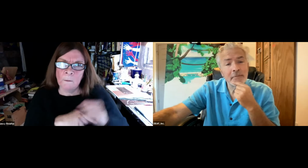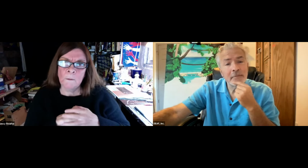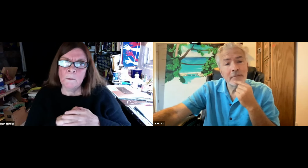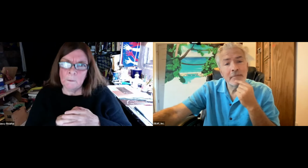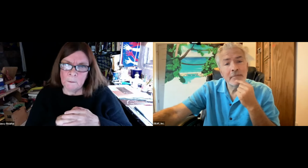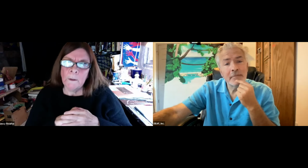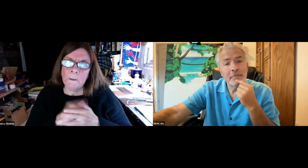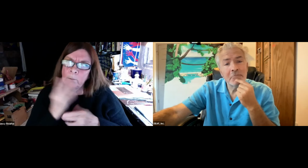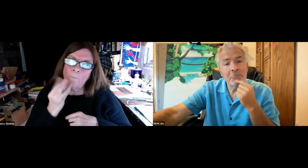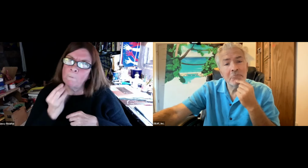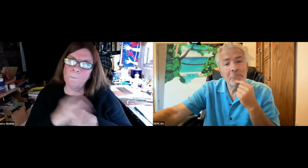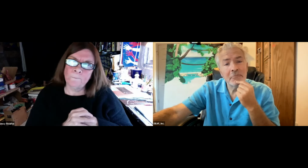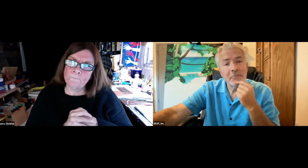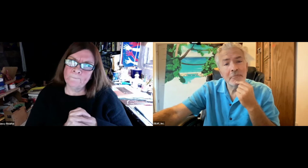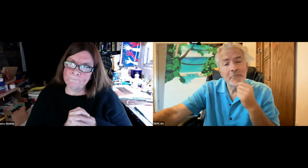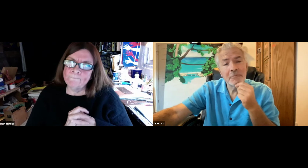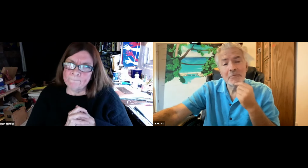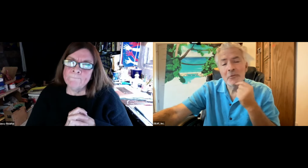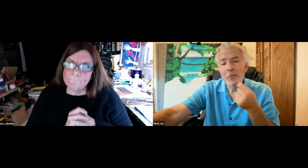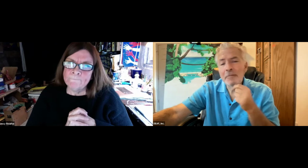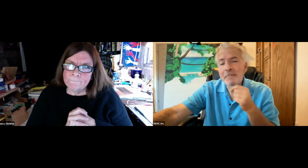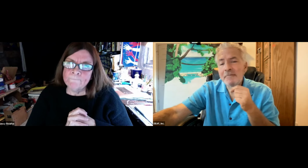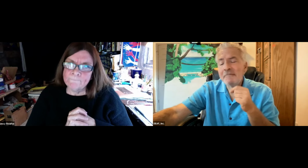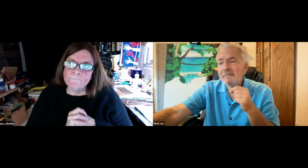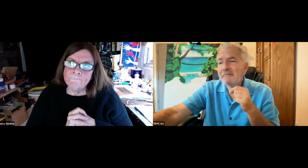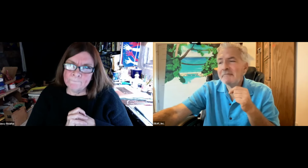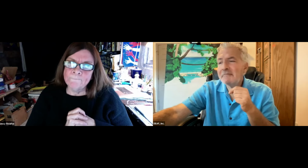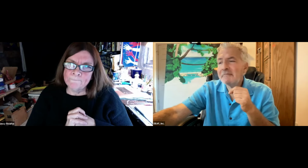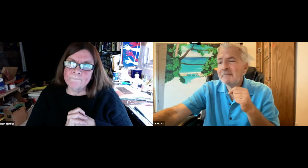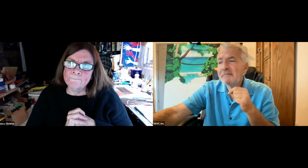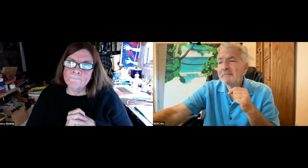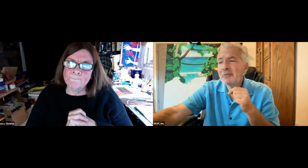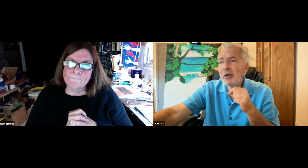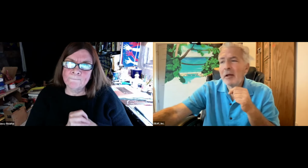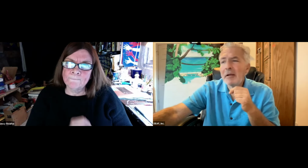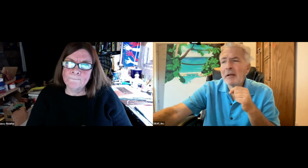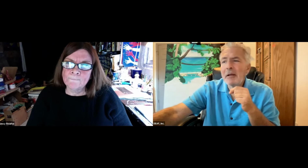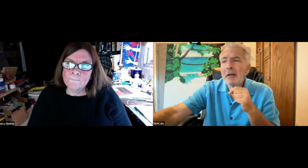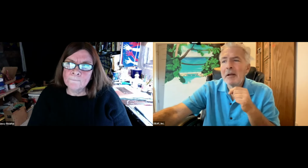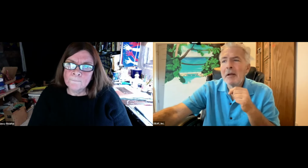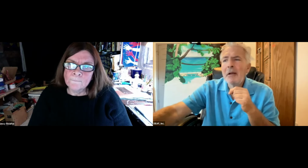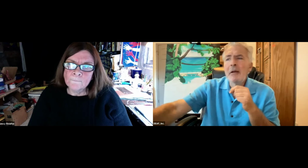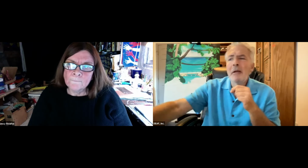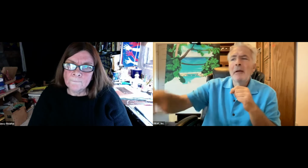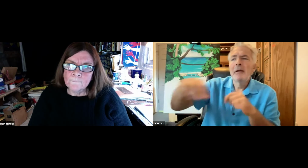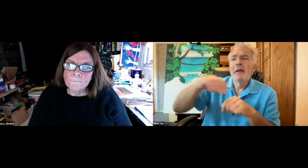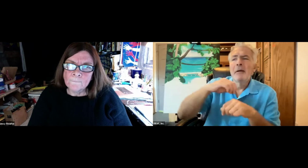a few years ago. I went and visited, and I must say it was just beautiful. Wow.